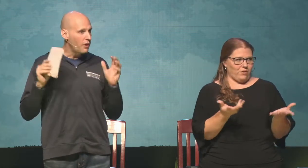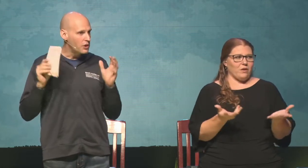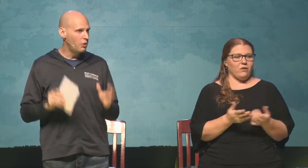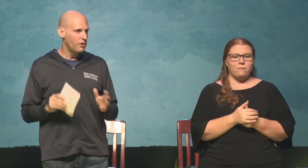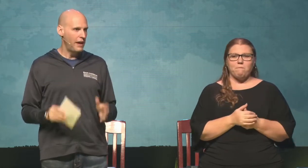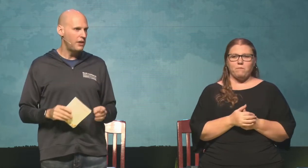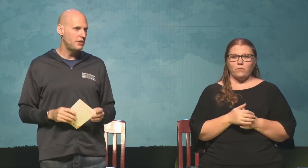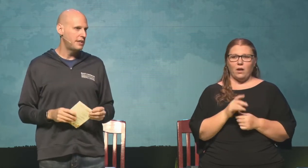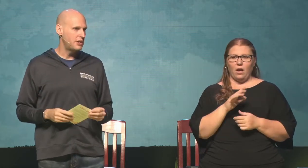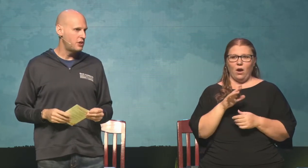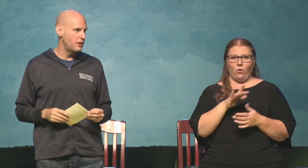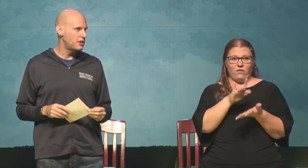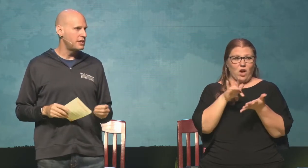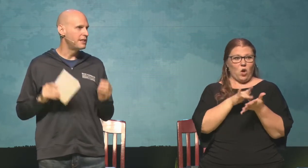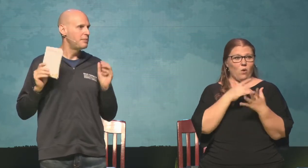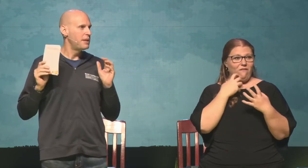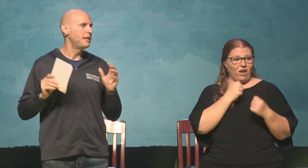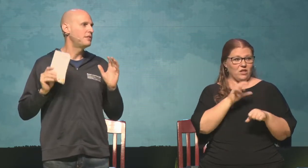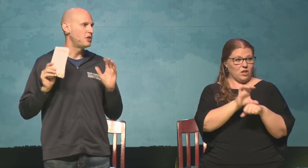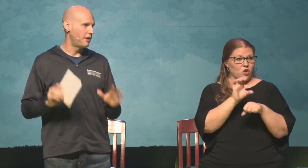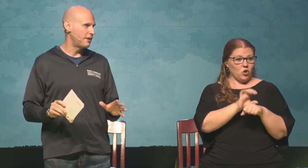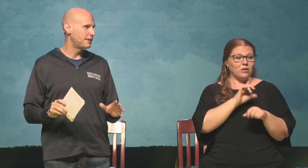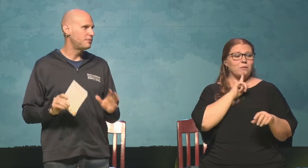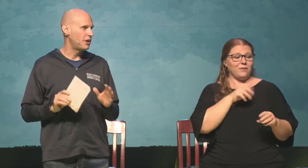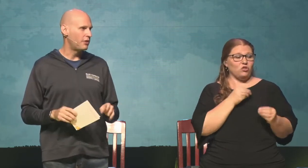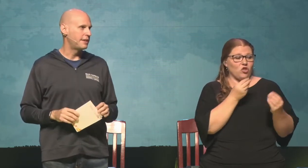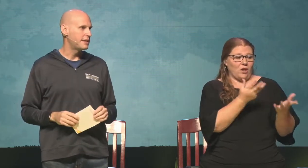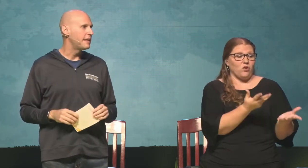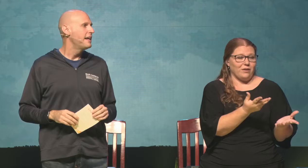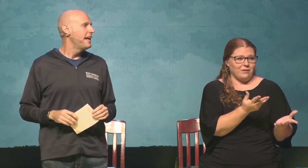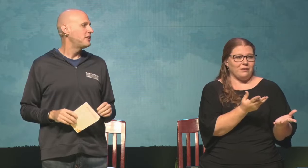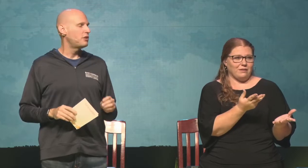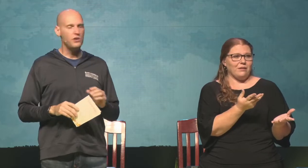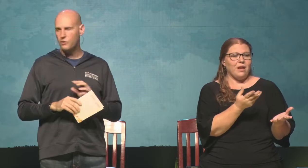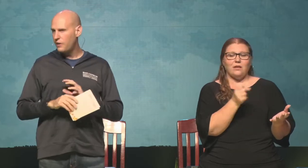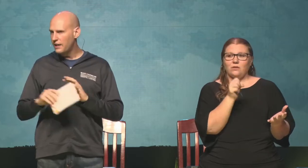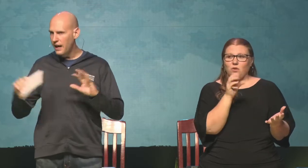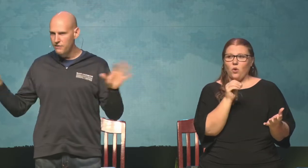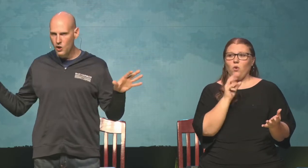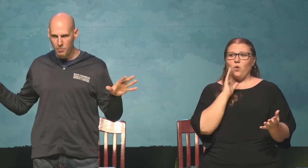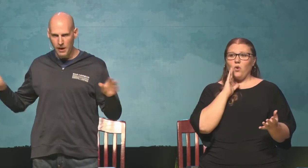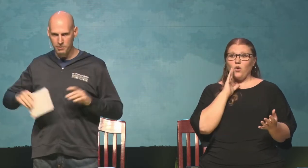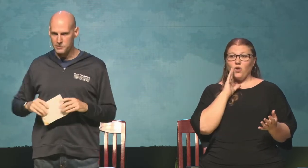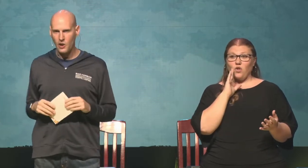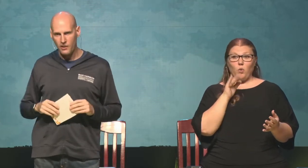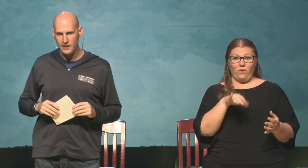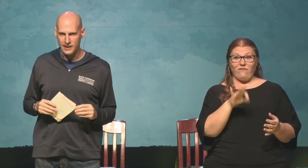One of our core values as a church is being generosity. And so you'll find that I have